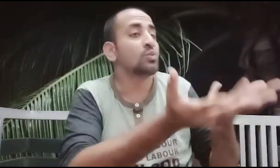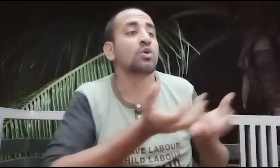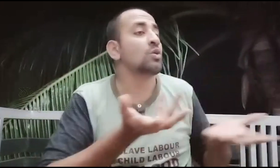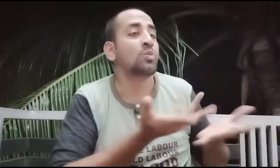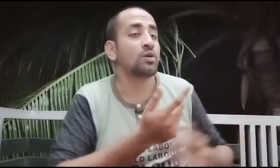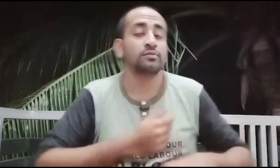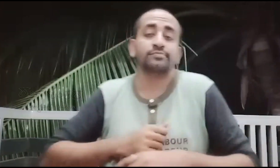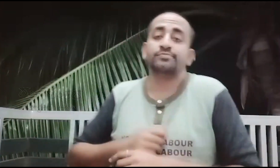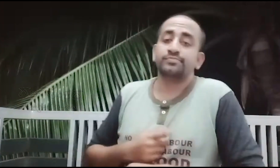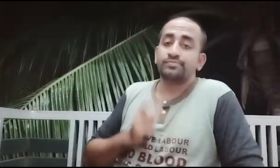"Okay."